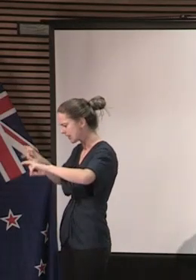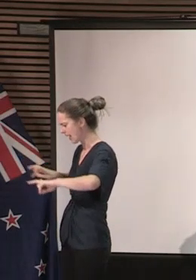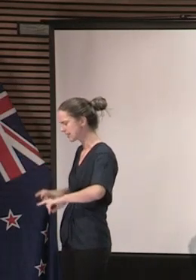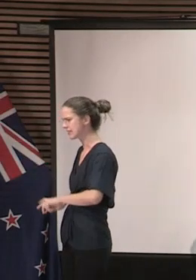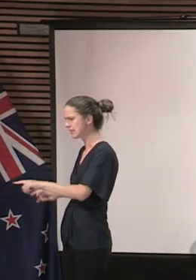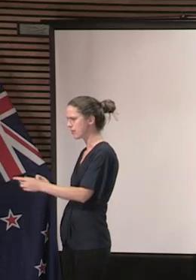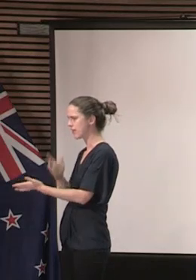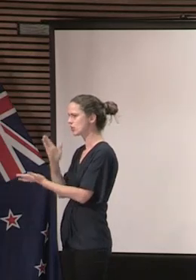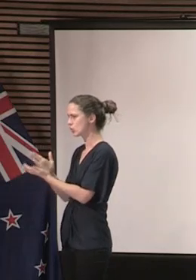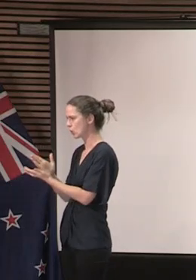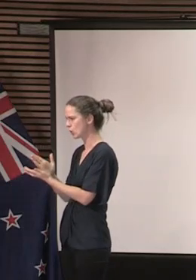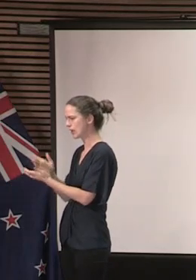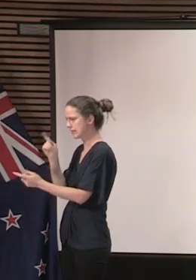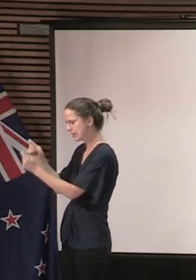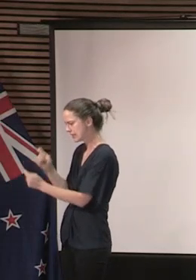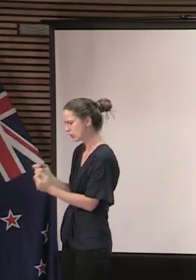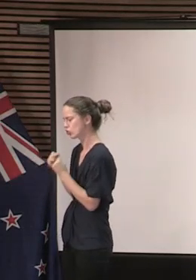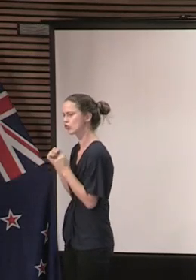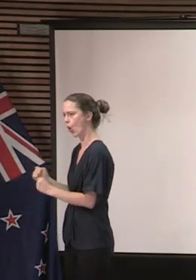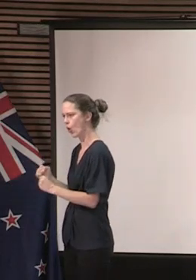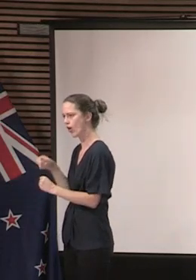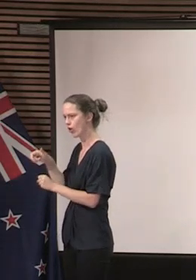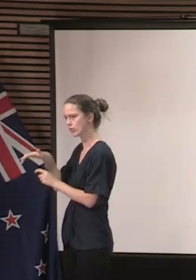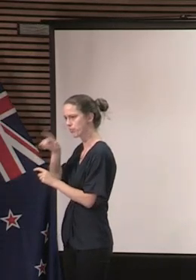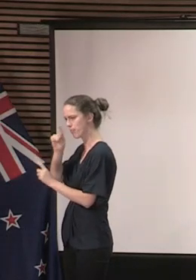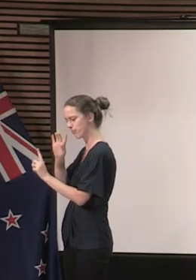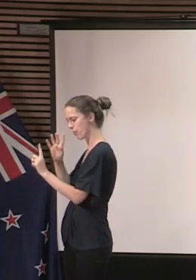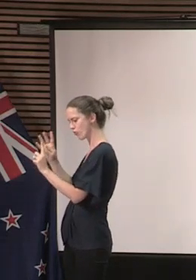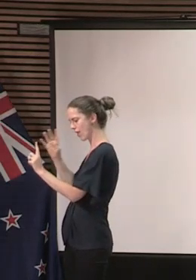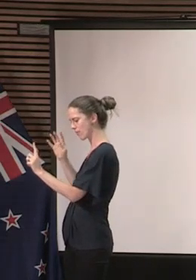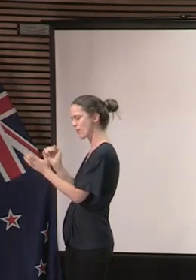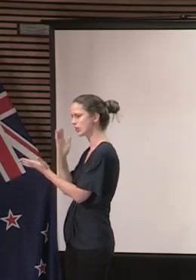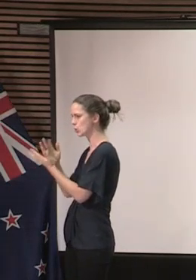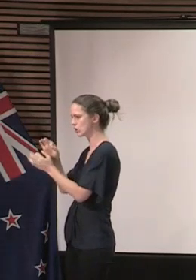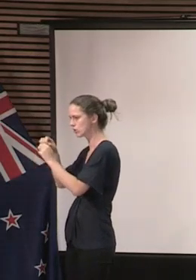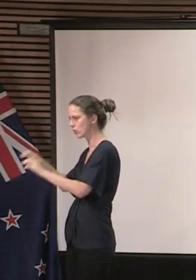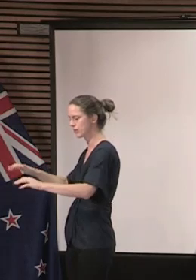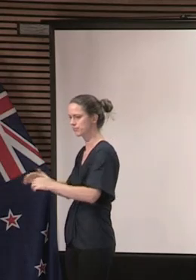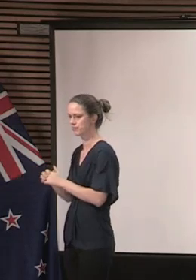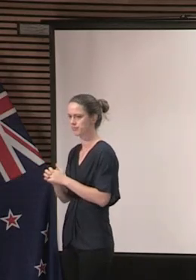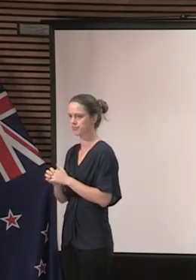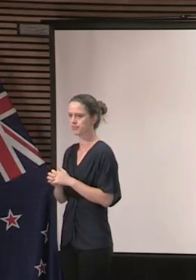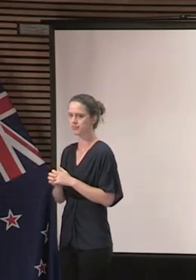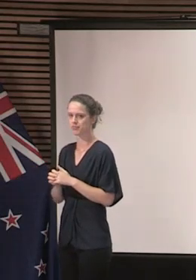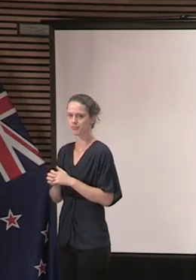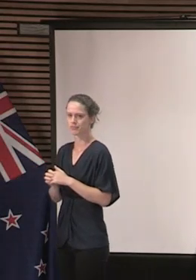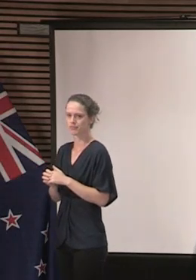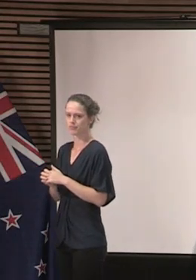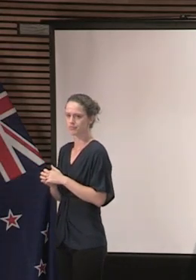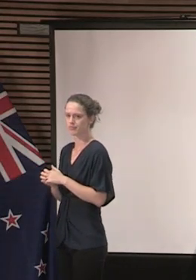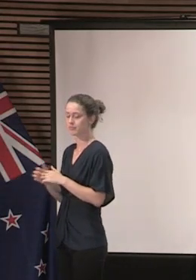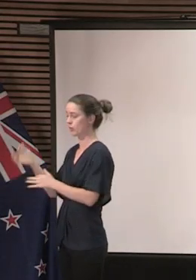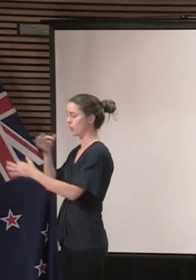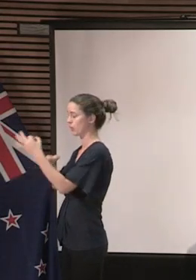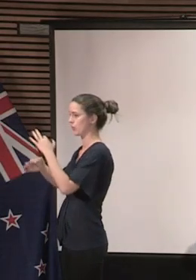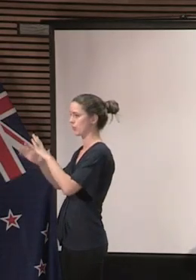to ensure there is testing right around those cases to ensure there's no further spread. Dr. Bloomfield, does it That's create very any...